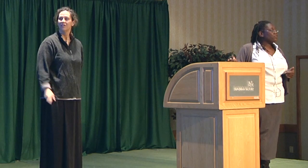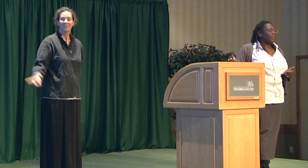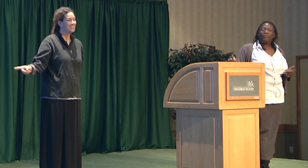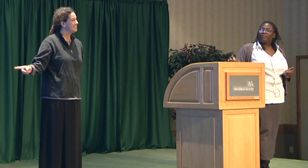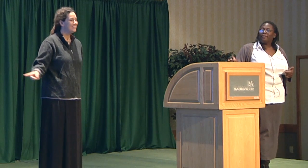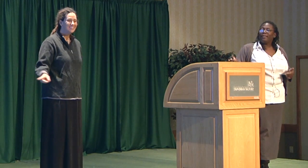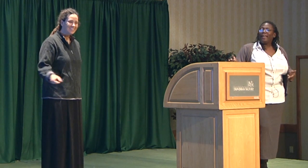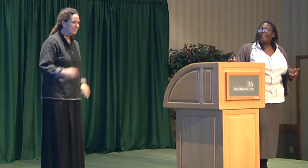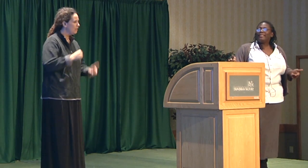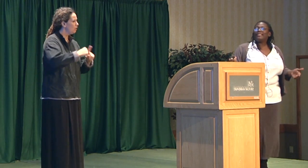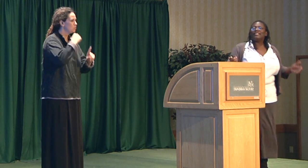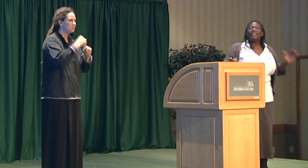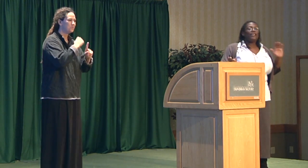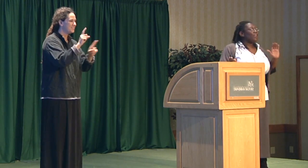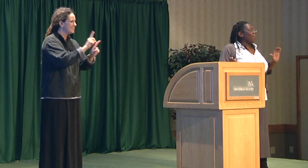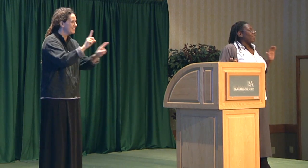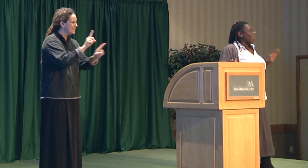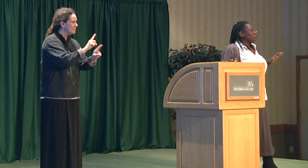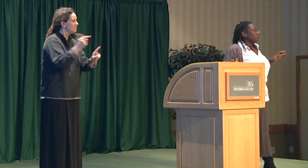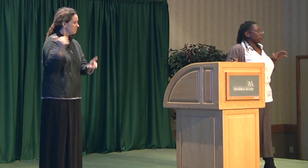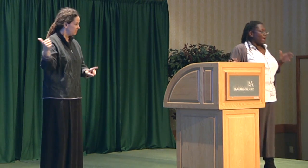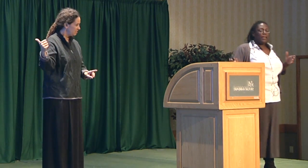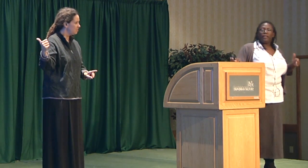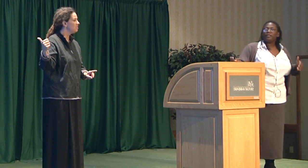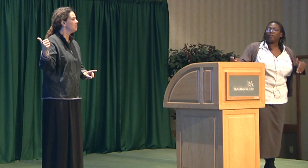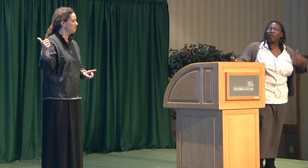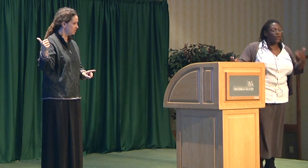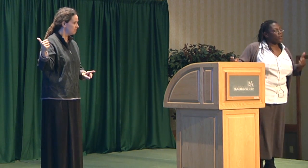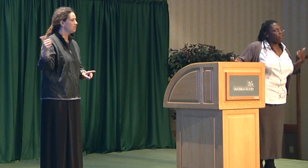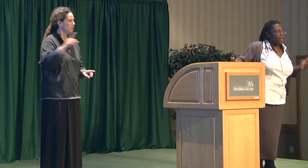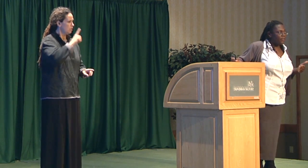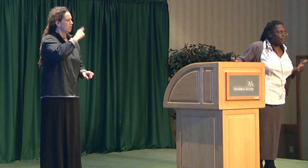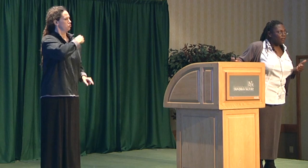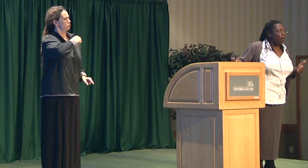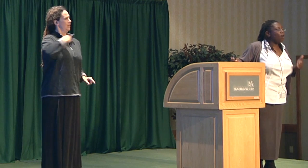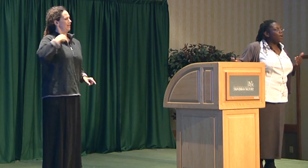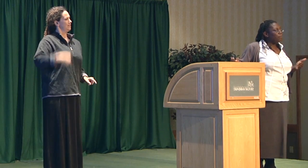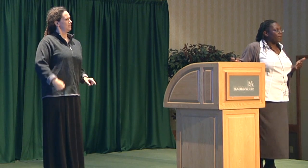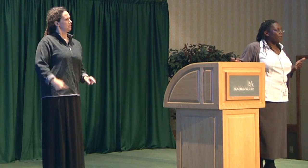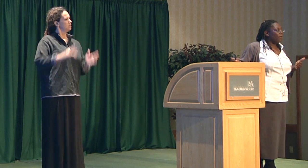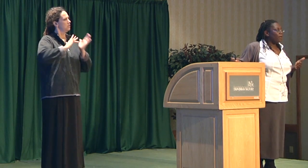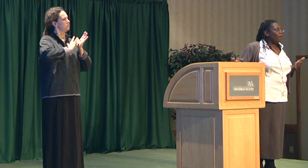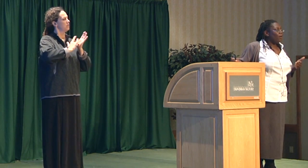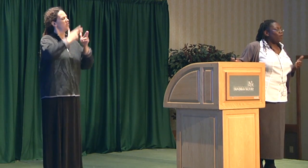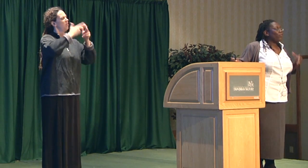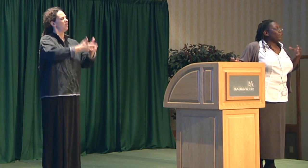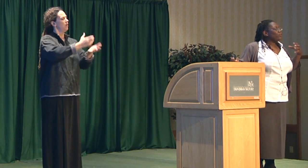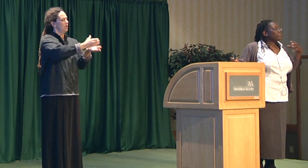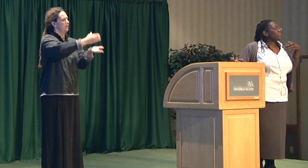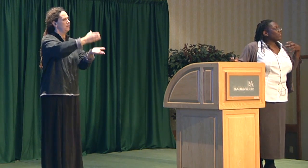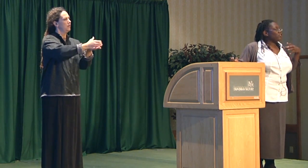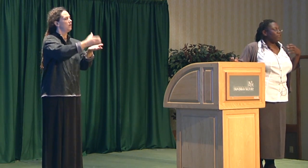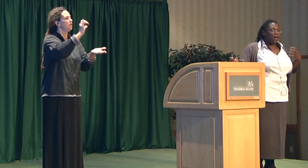Well, actually, this is an ancient Chinese alternative medicine called cupping, where